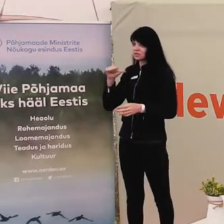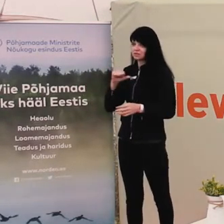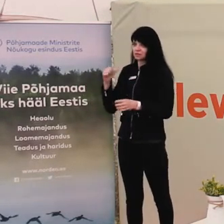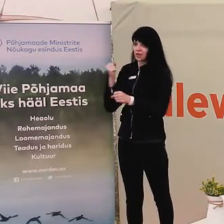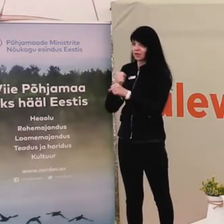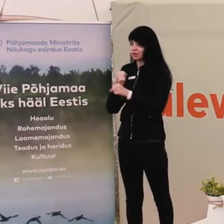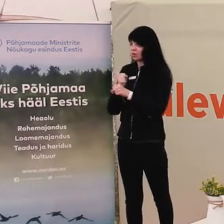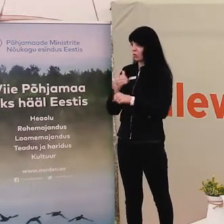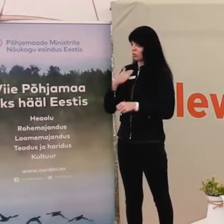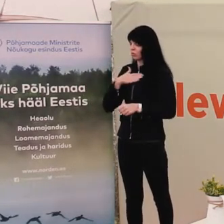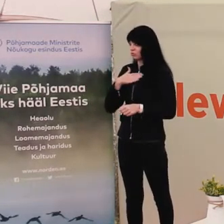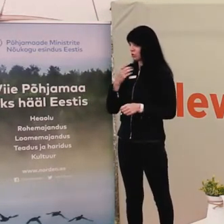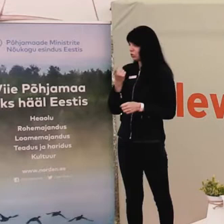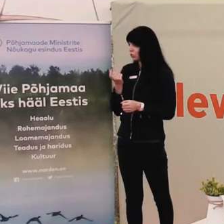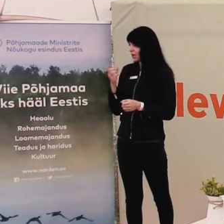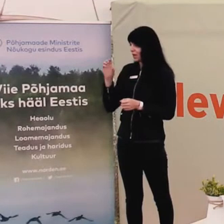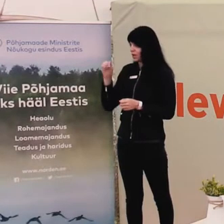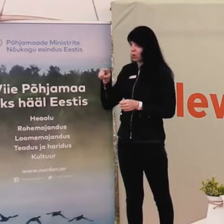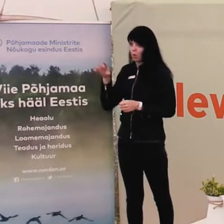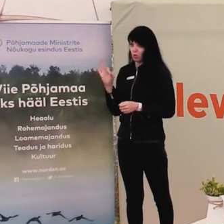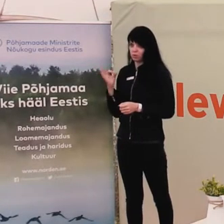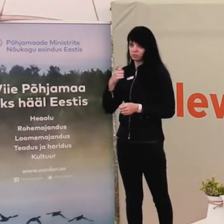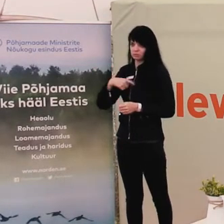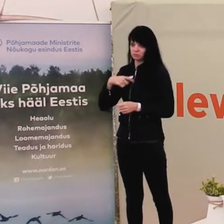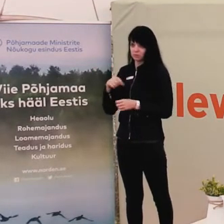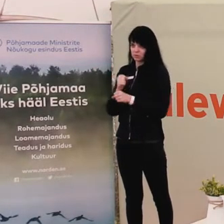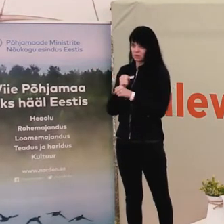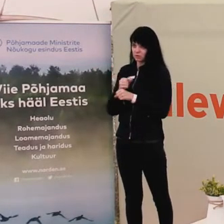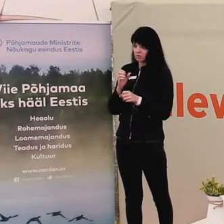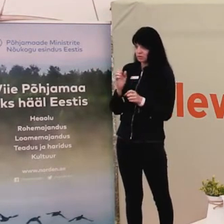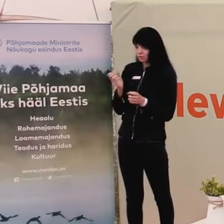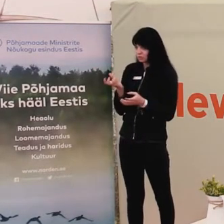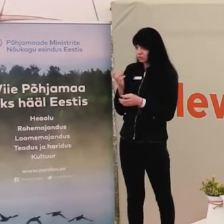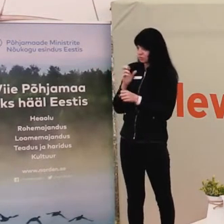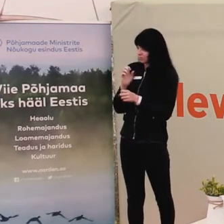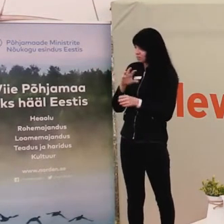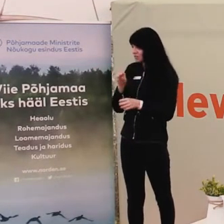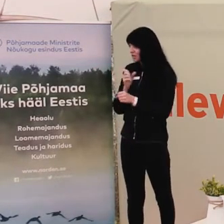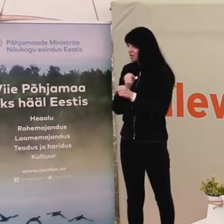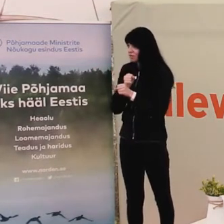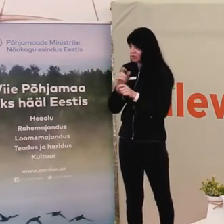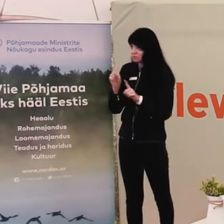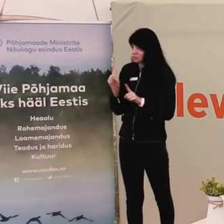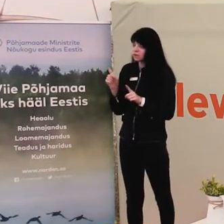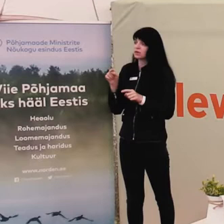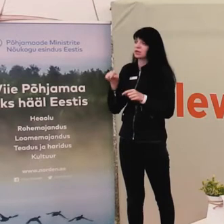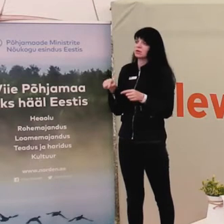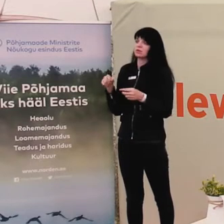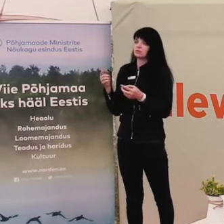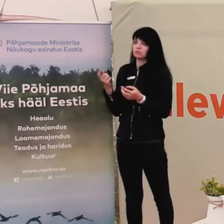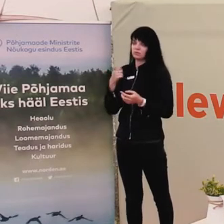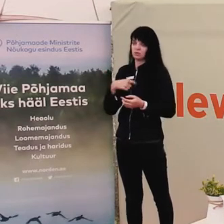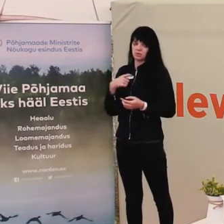off. But it was more than 100 years ago, and indeed, 200 years